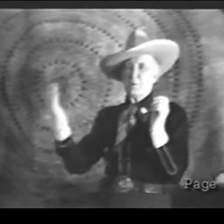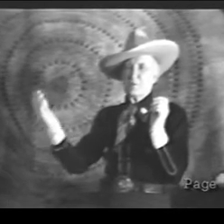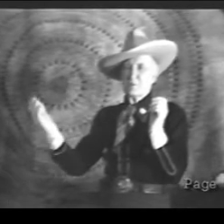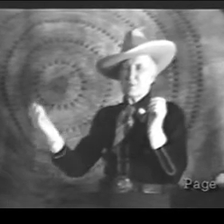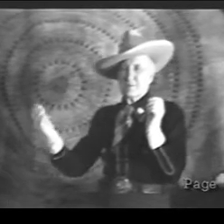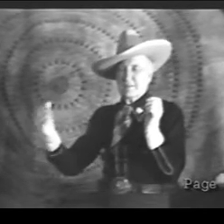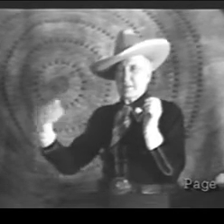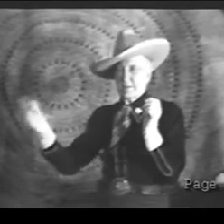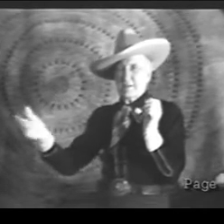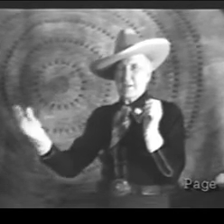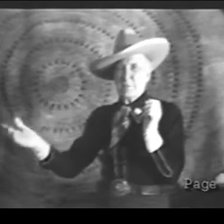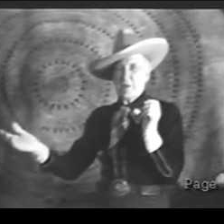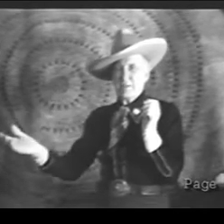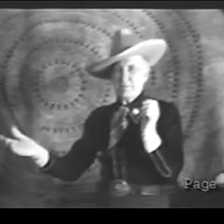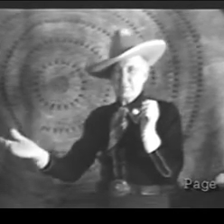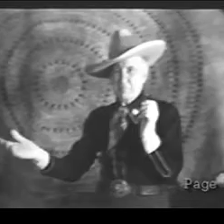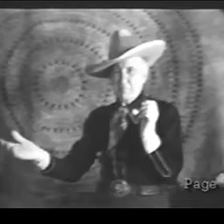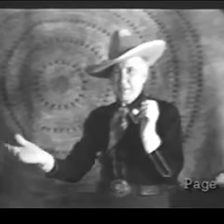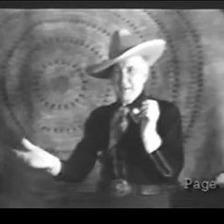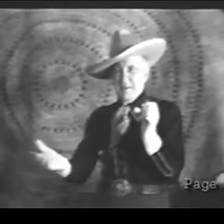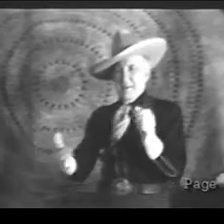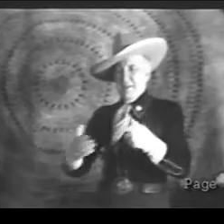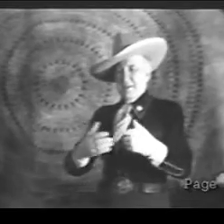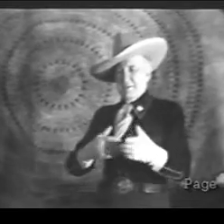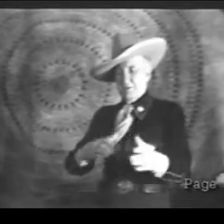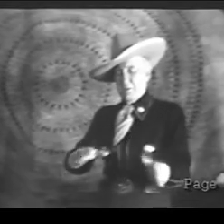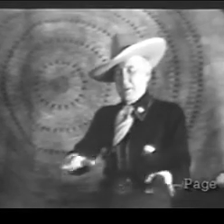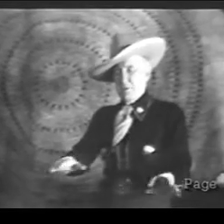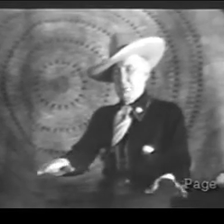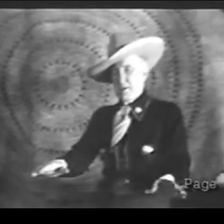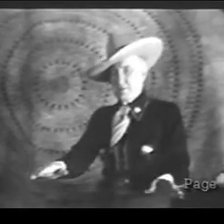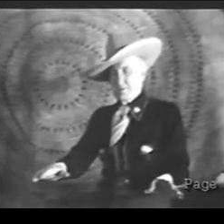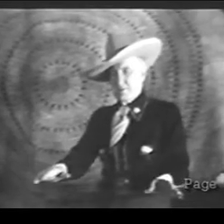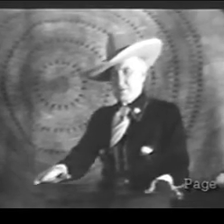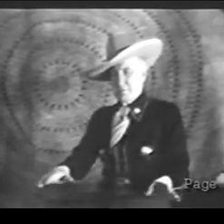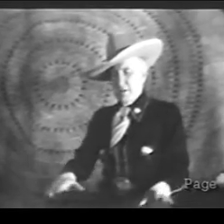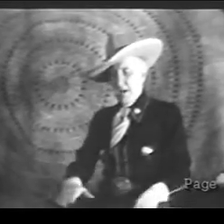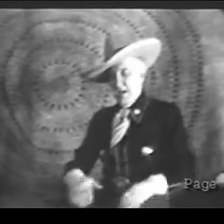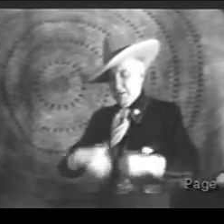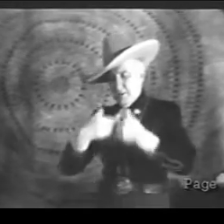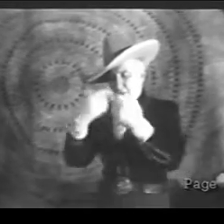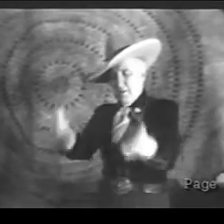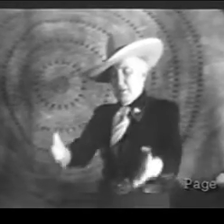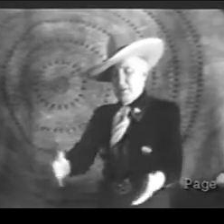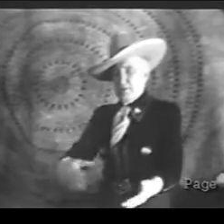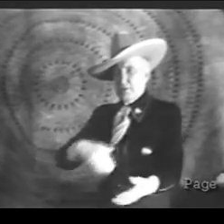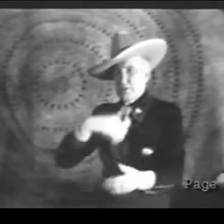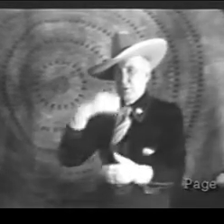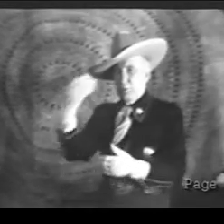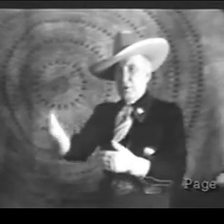was inclement weather. So they made their beds, and they turned the robe